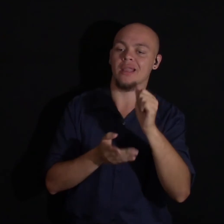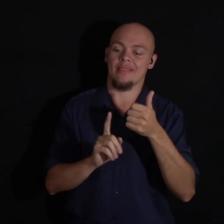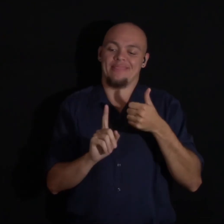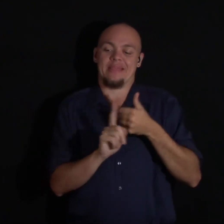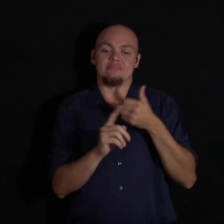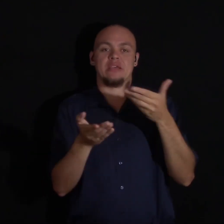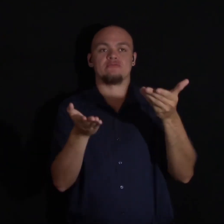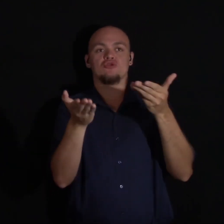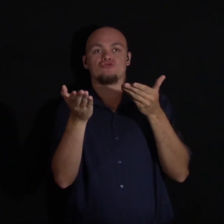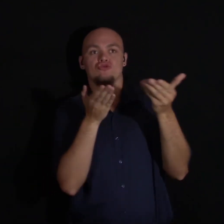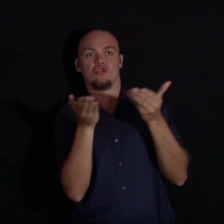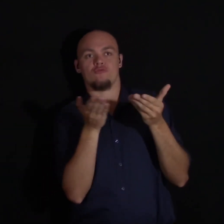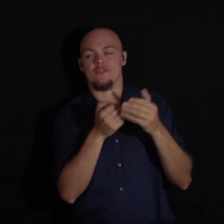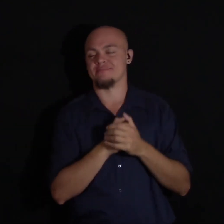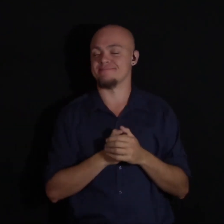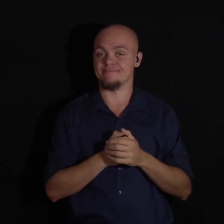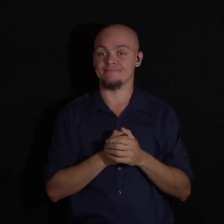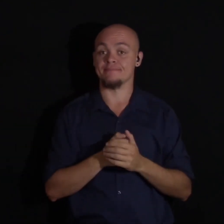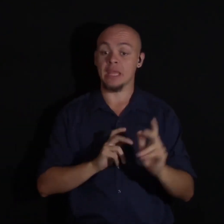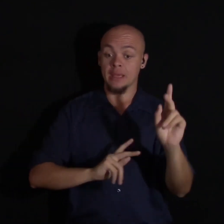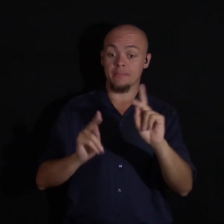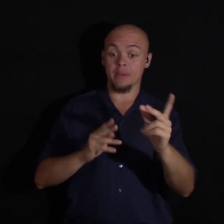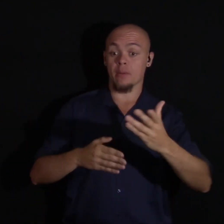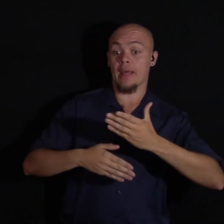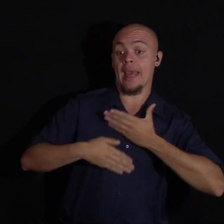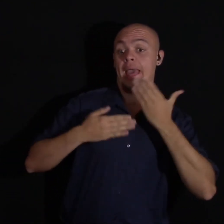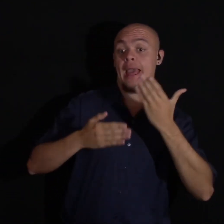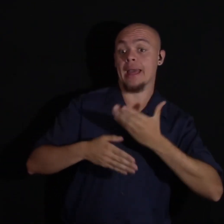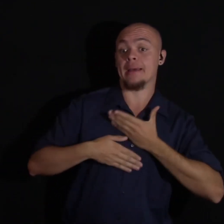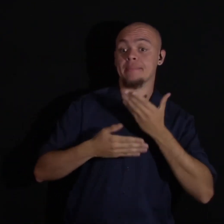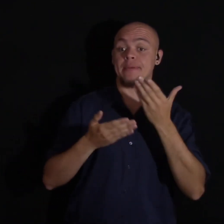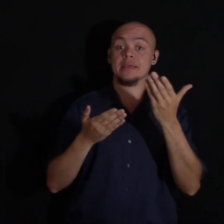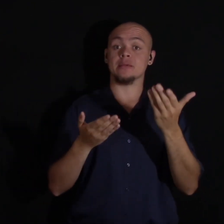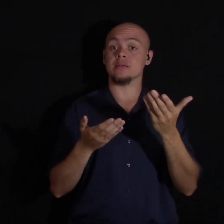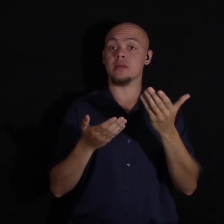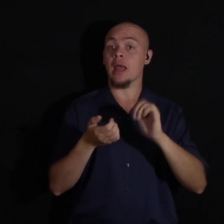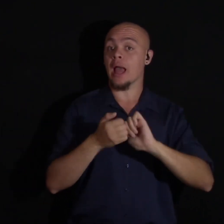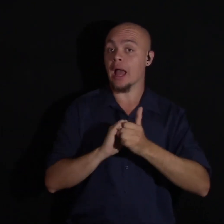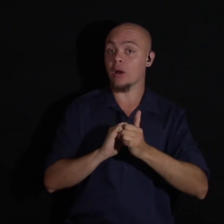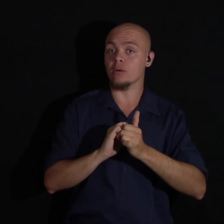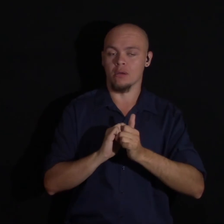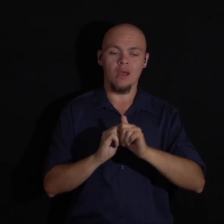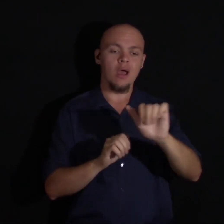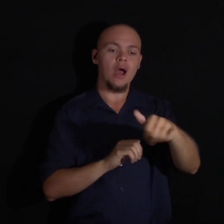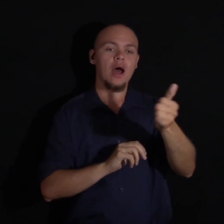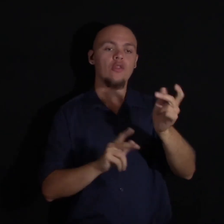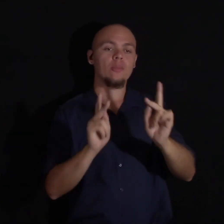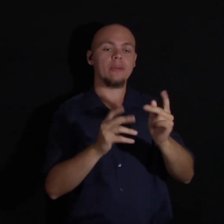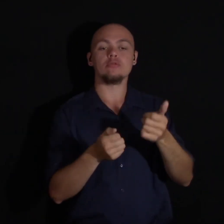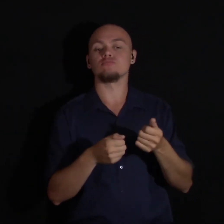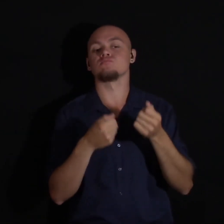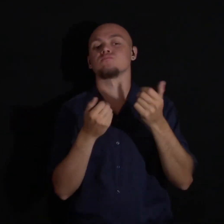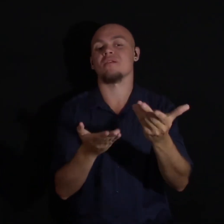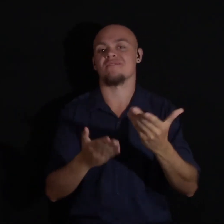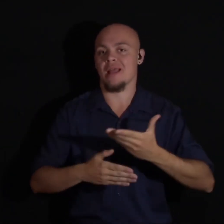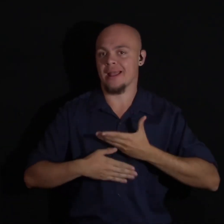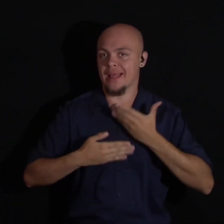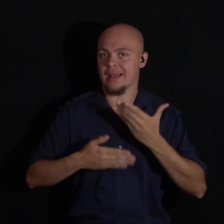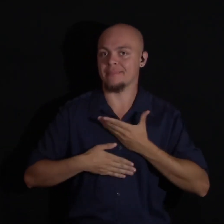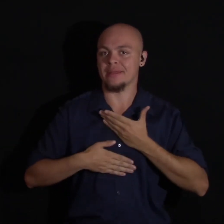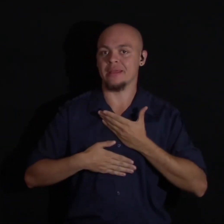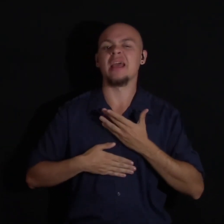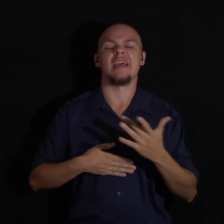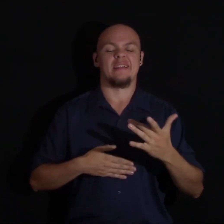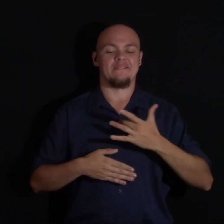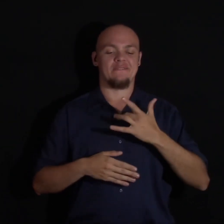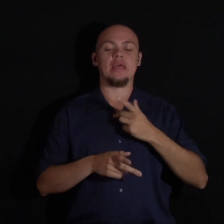themselves. Happier people make it a point to make other people happy and do things that make them feel well